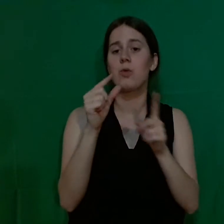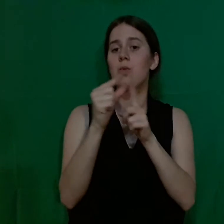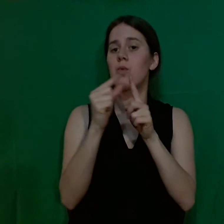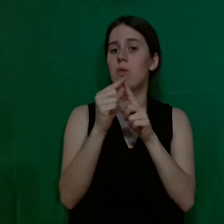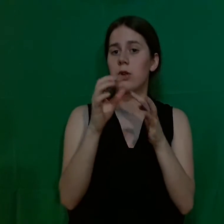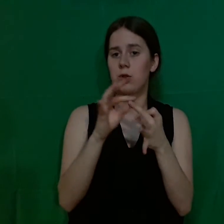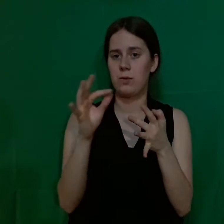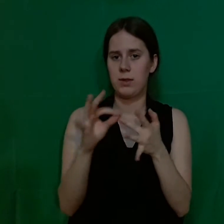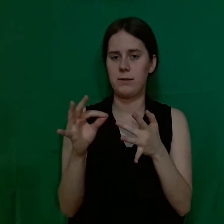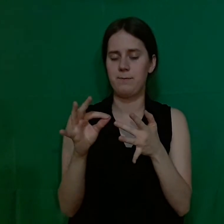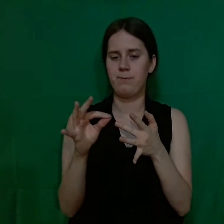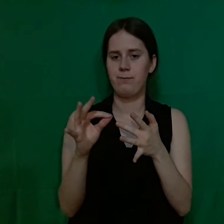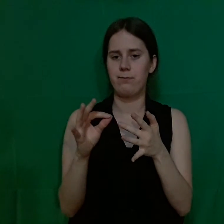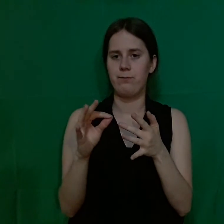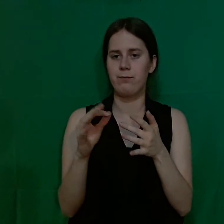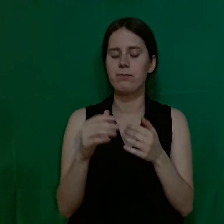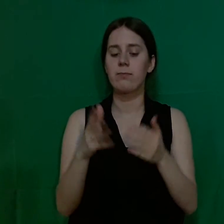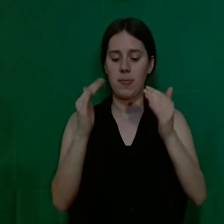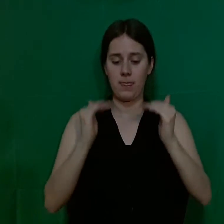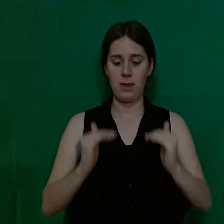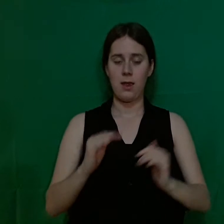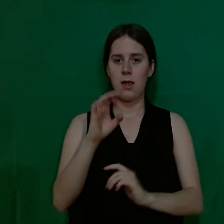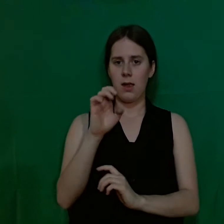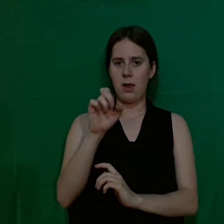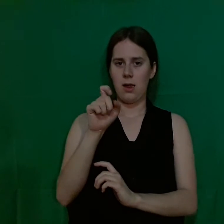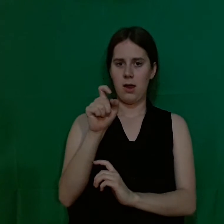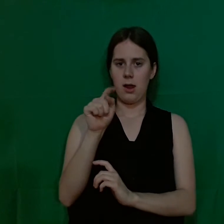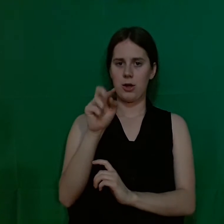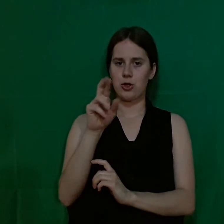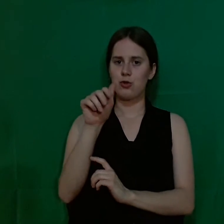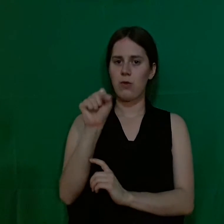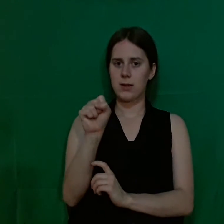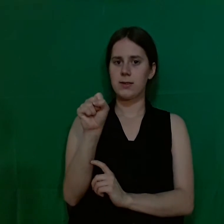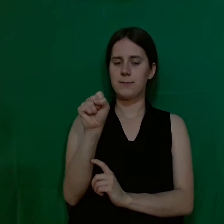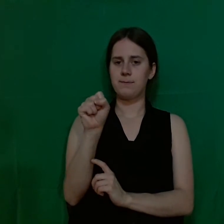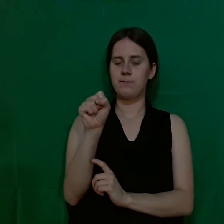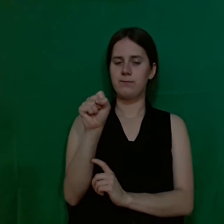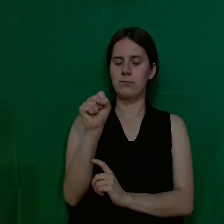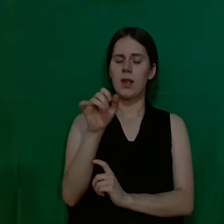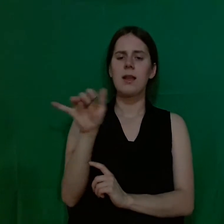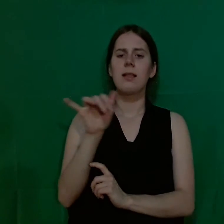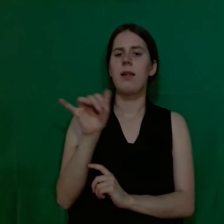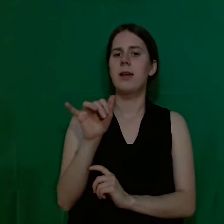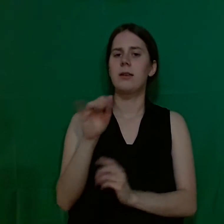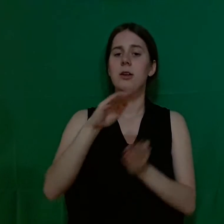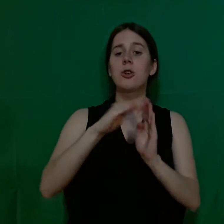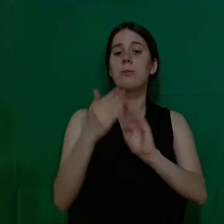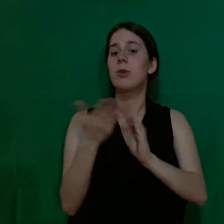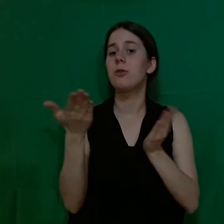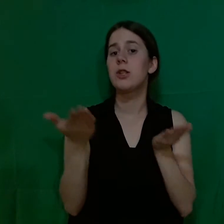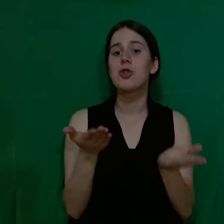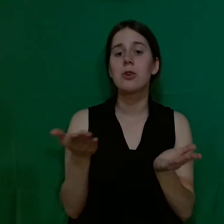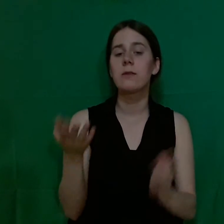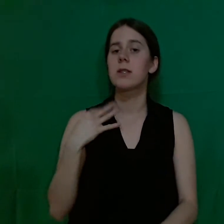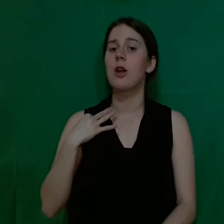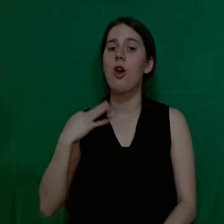include. Now you can title these what you choose to title them. Community service, volunteering, special skills that you may